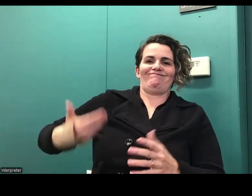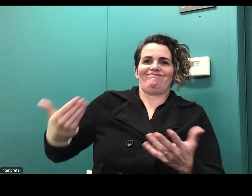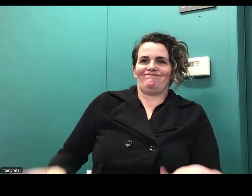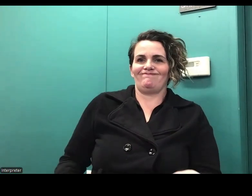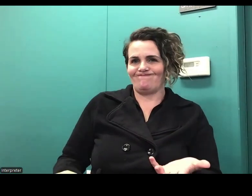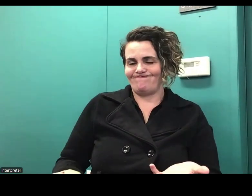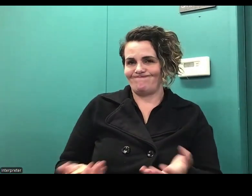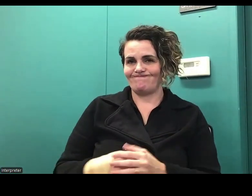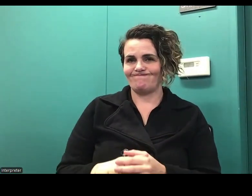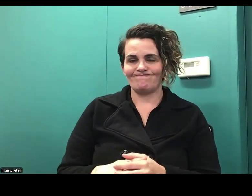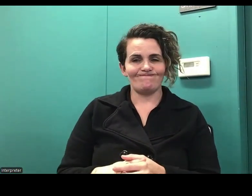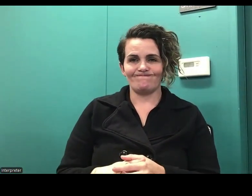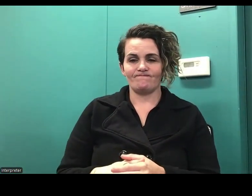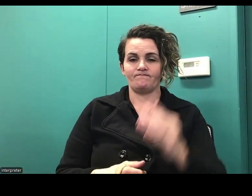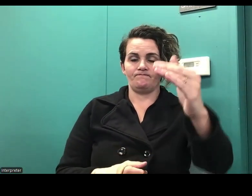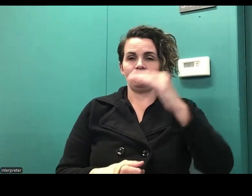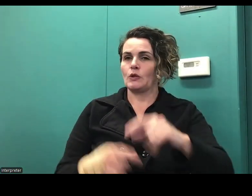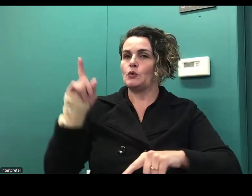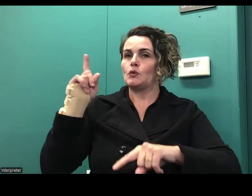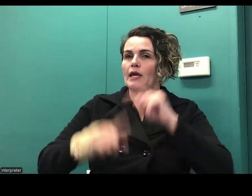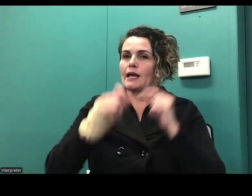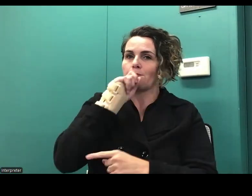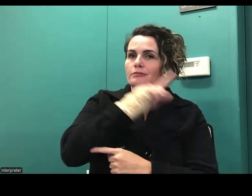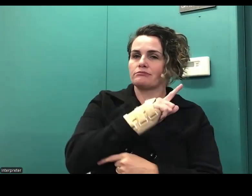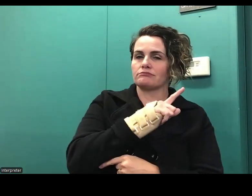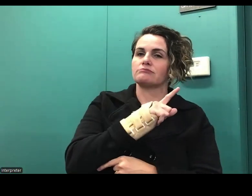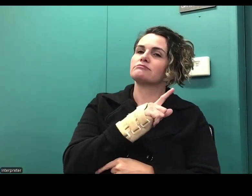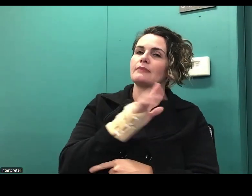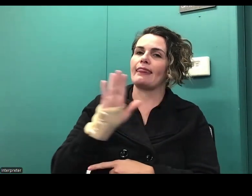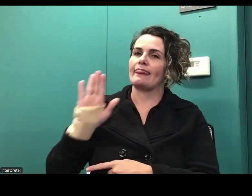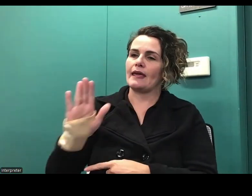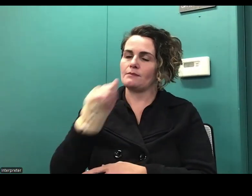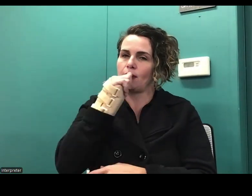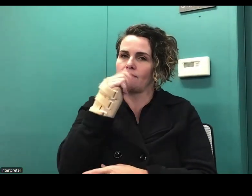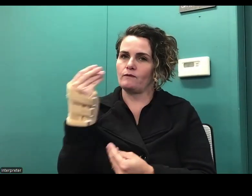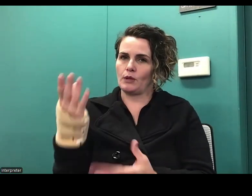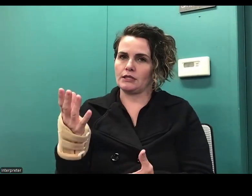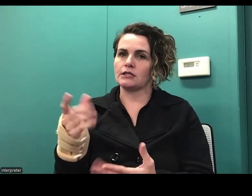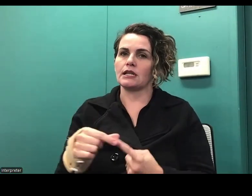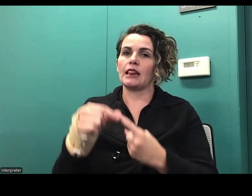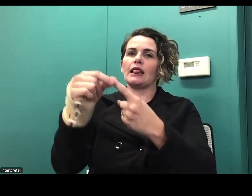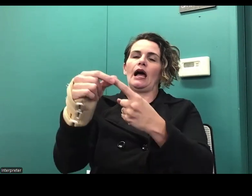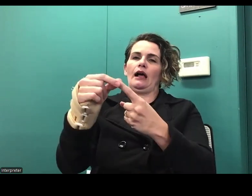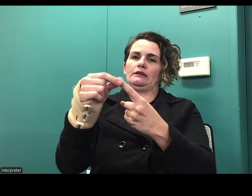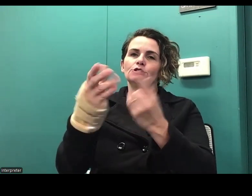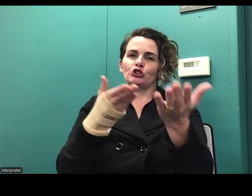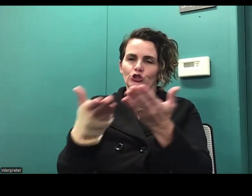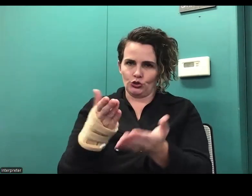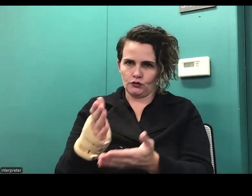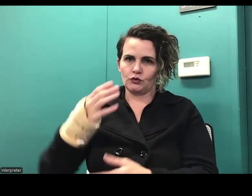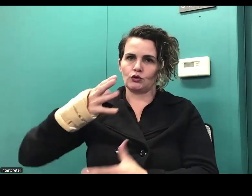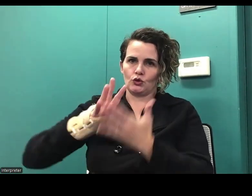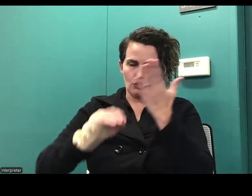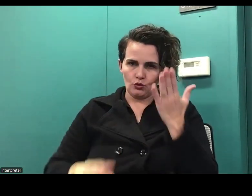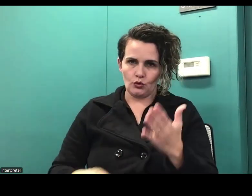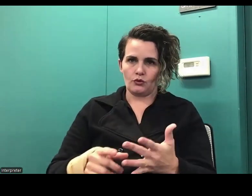You can't violate their confidentiality unless it serves the best interest of the student. And you can't provide